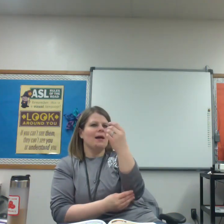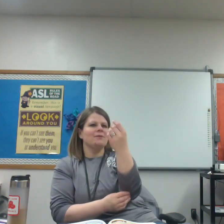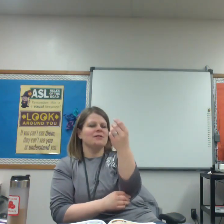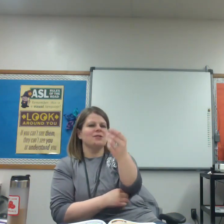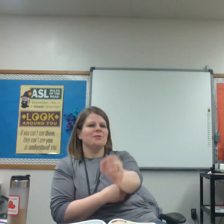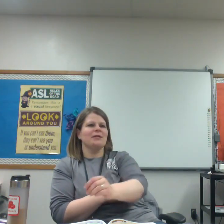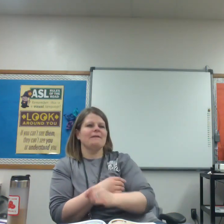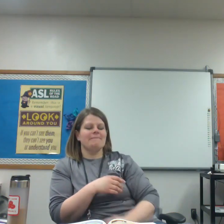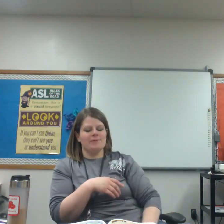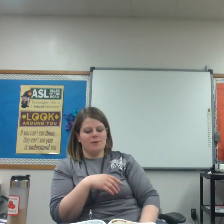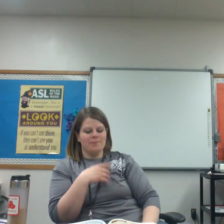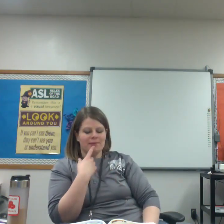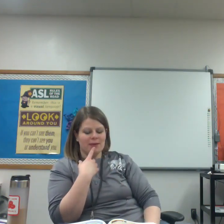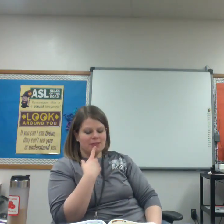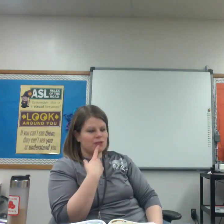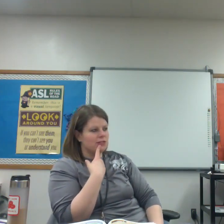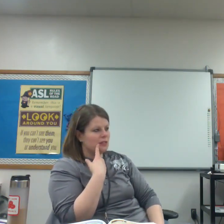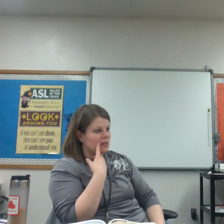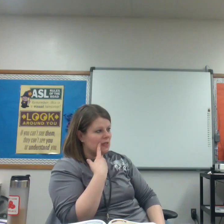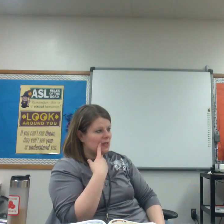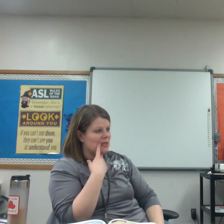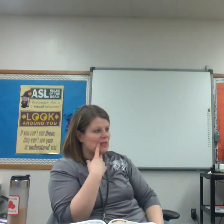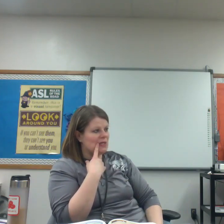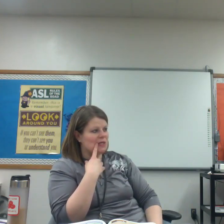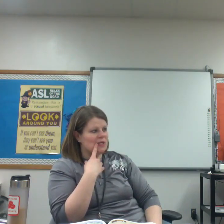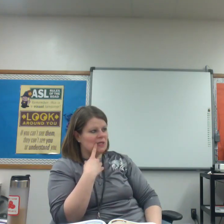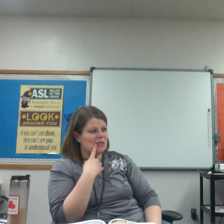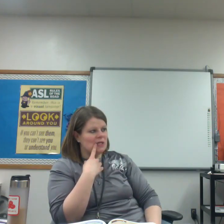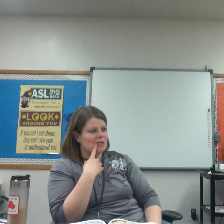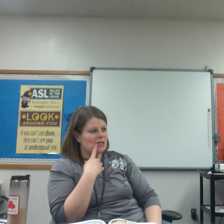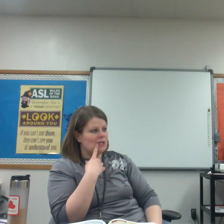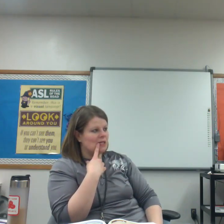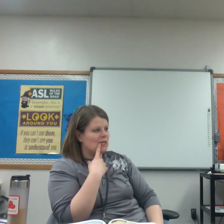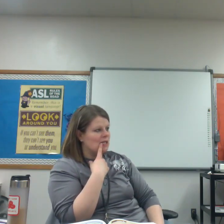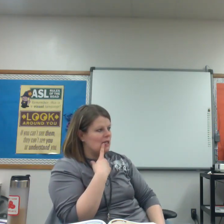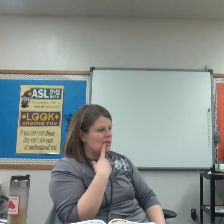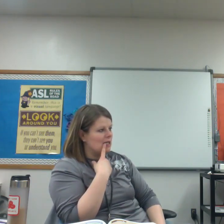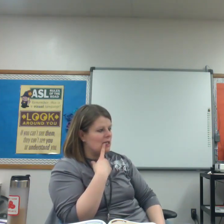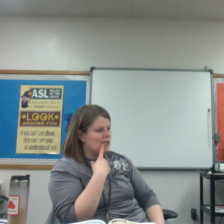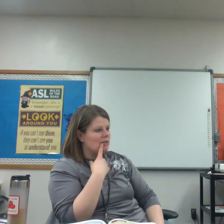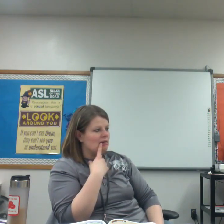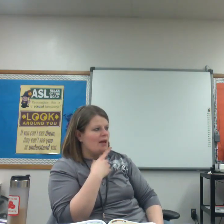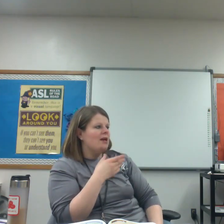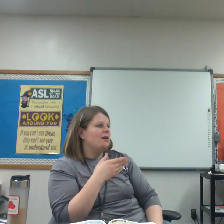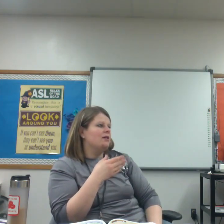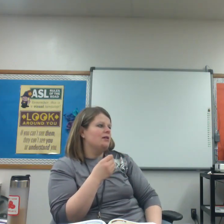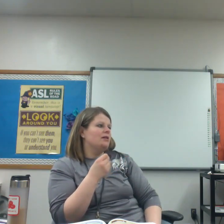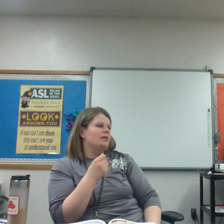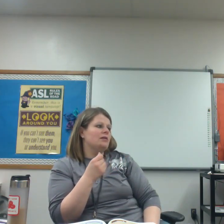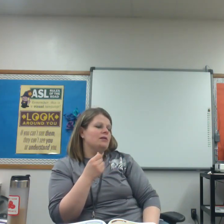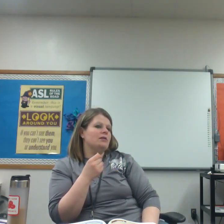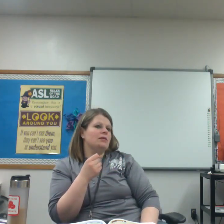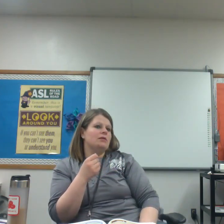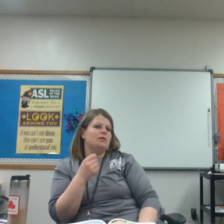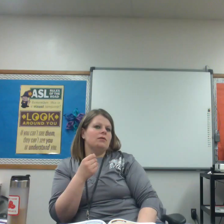was interpreting it. So that was But interesting. maybe they don't have captions because most likely people that are deaf aren't going to be watching it because they